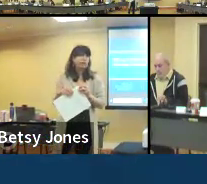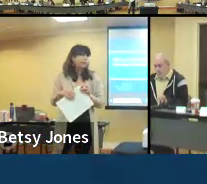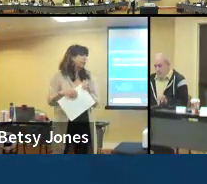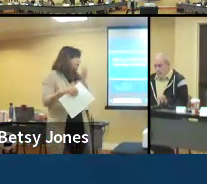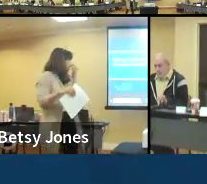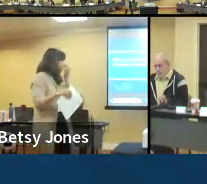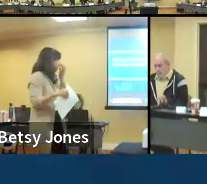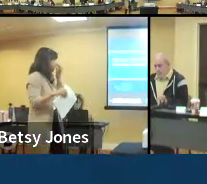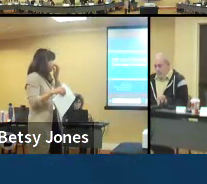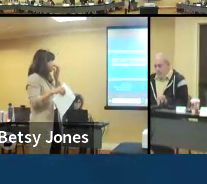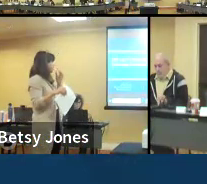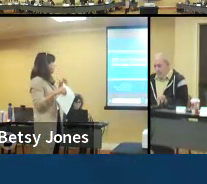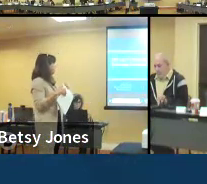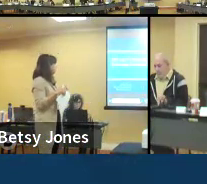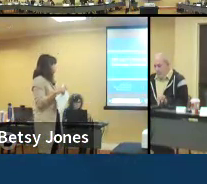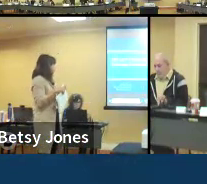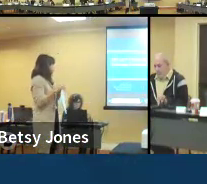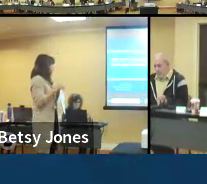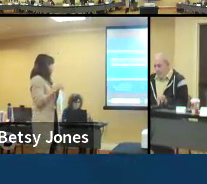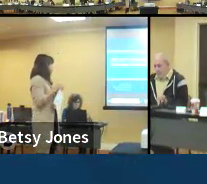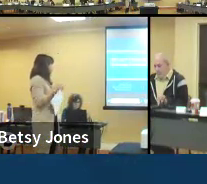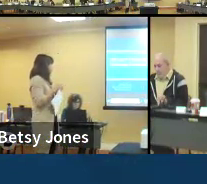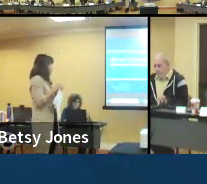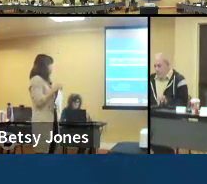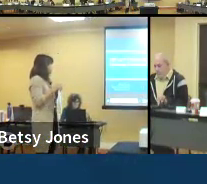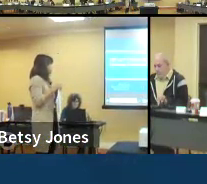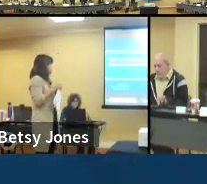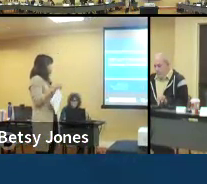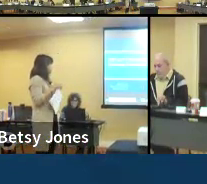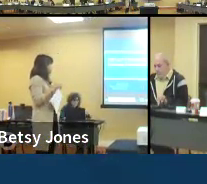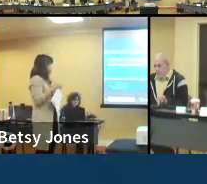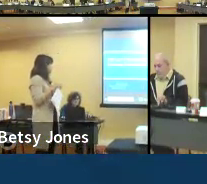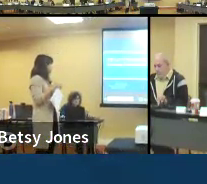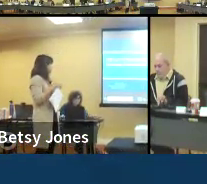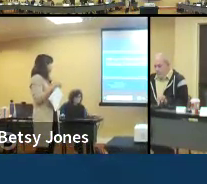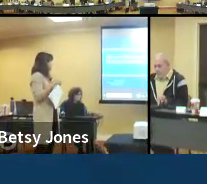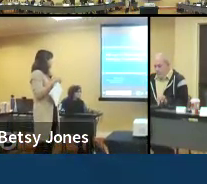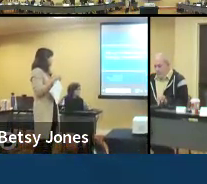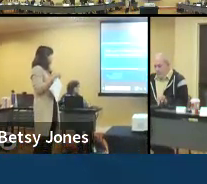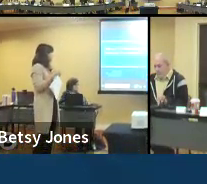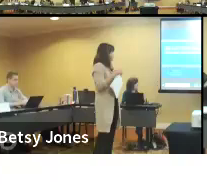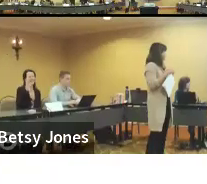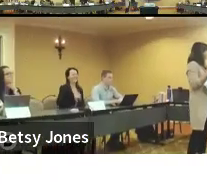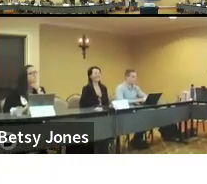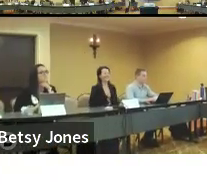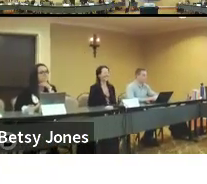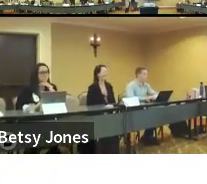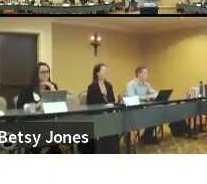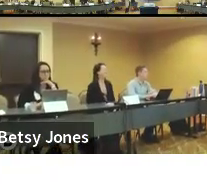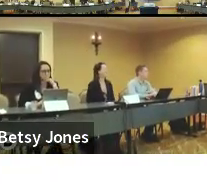panel. Well, you could announce or Christine, I think, did you announce the slides a couple? I think we can select them.